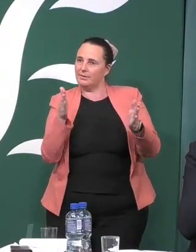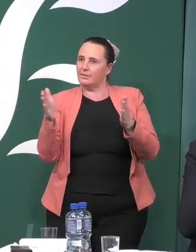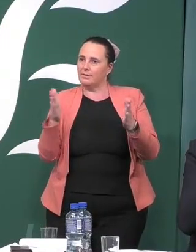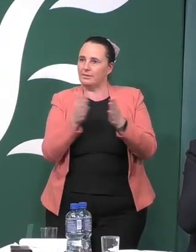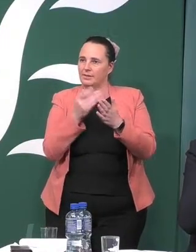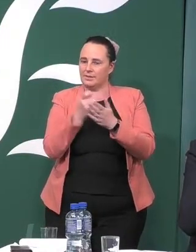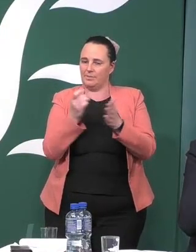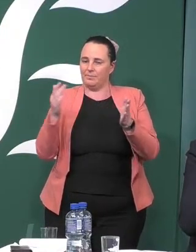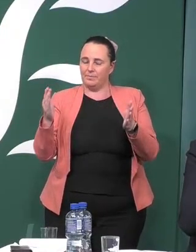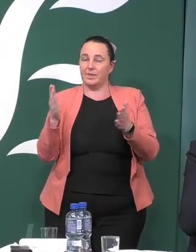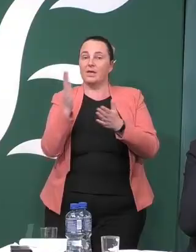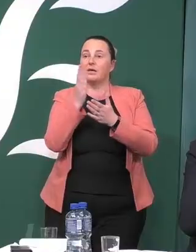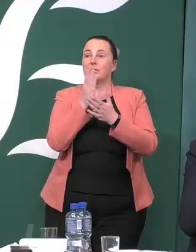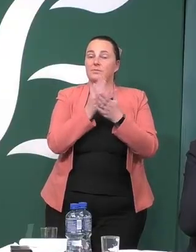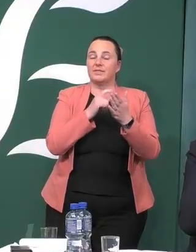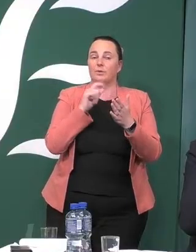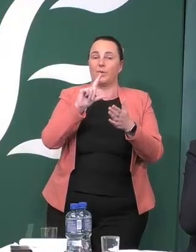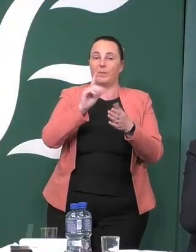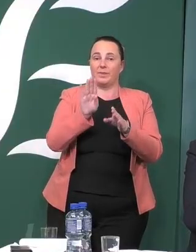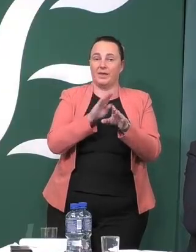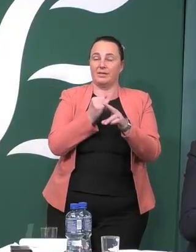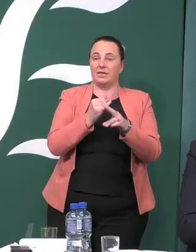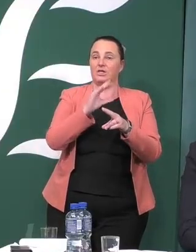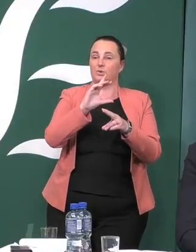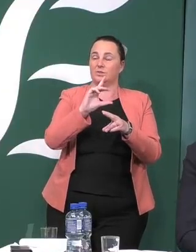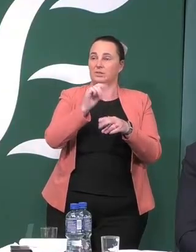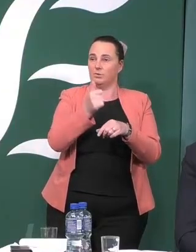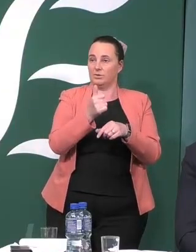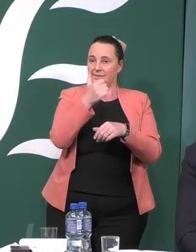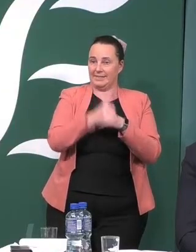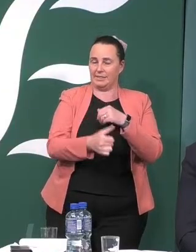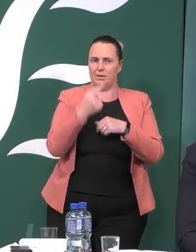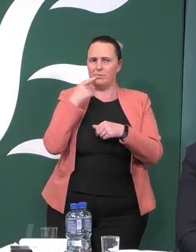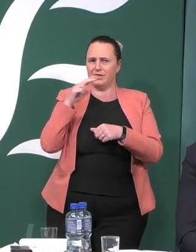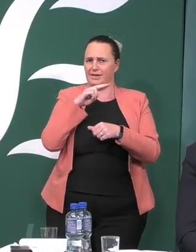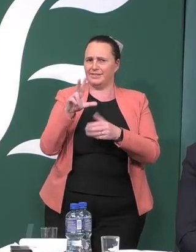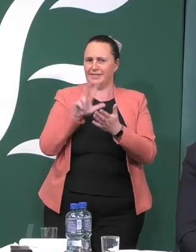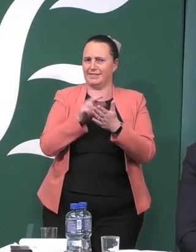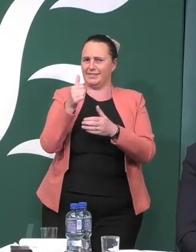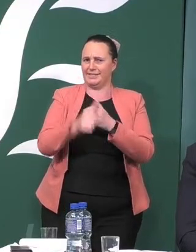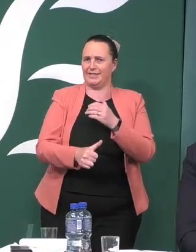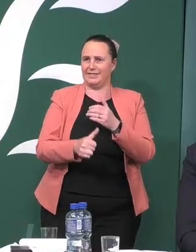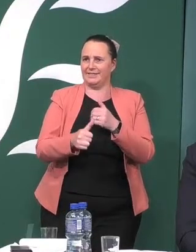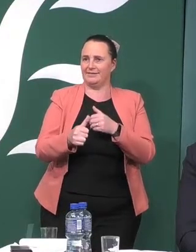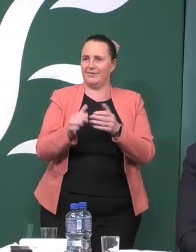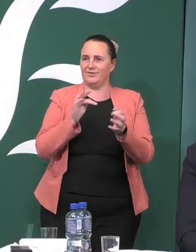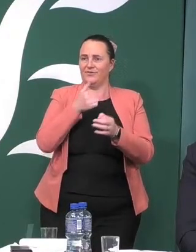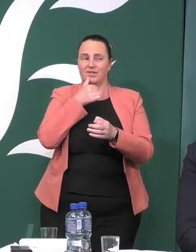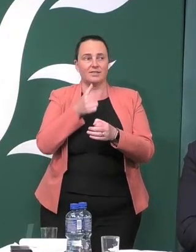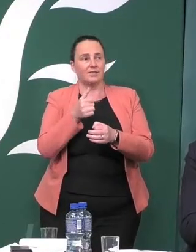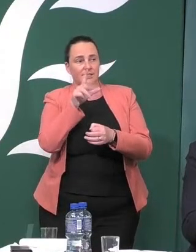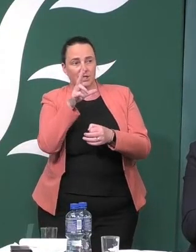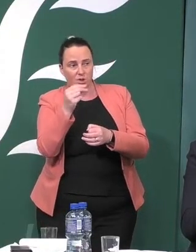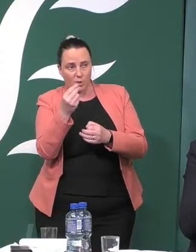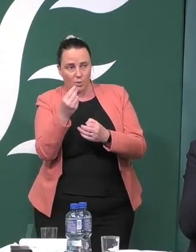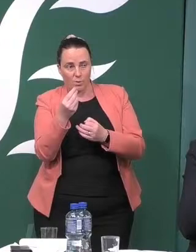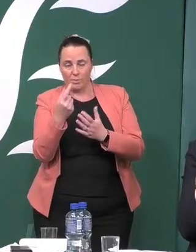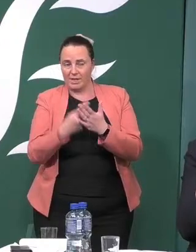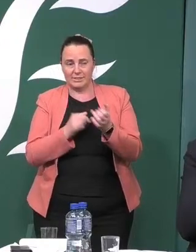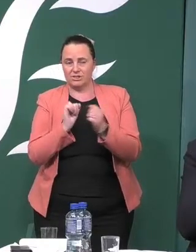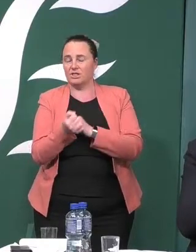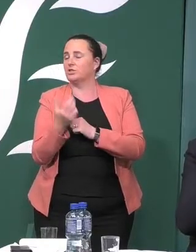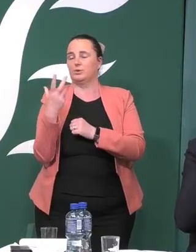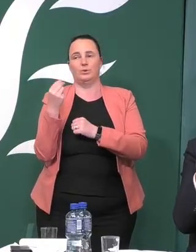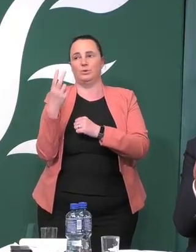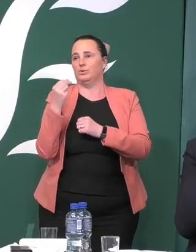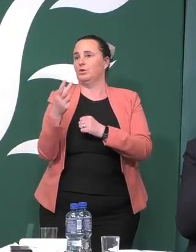some people may be within that 21 days, but there's certainly not at 18 days. So there's no policy shift. So what we